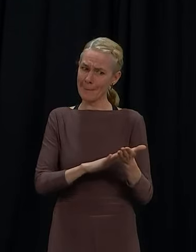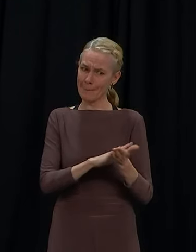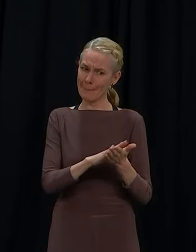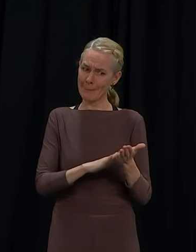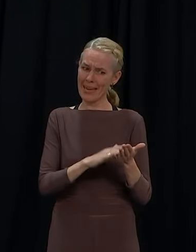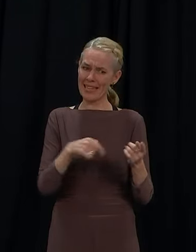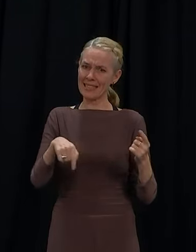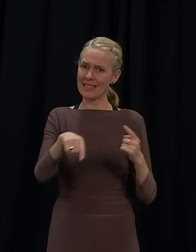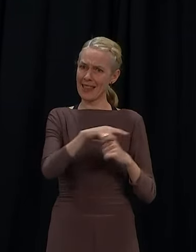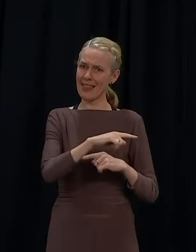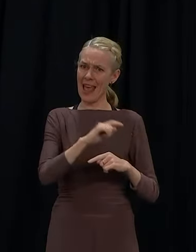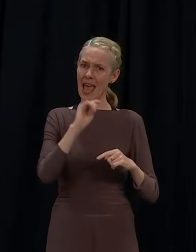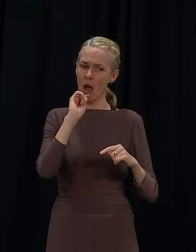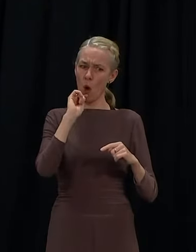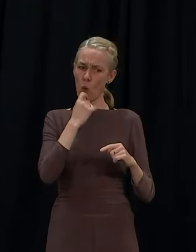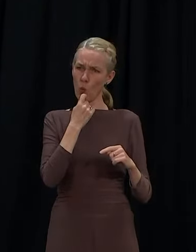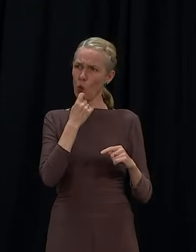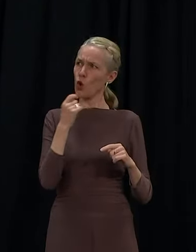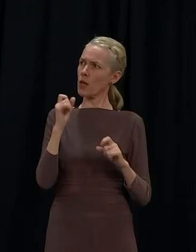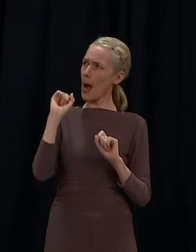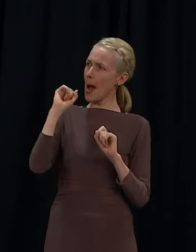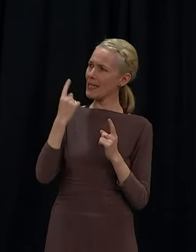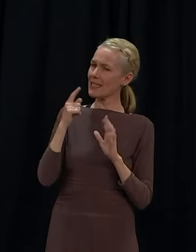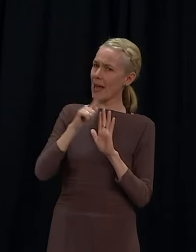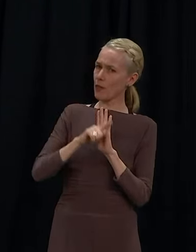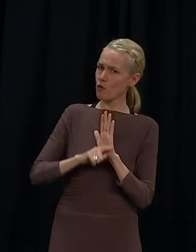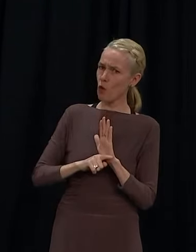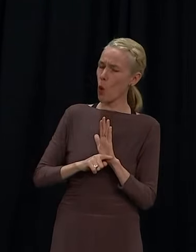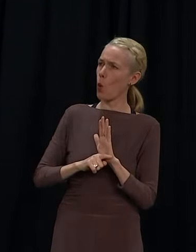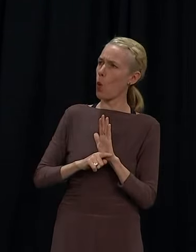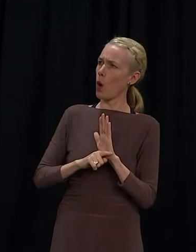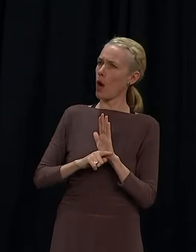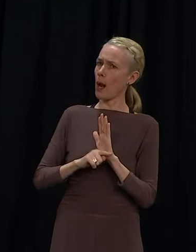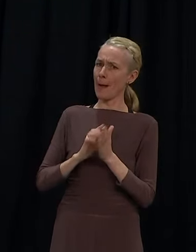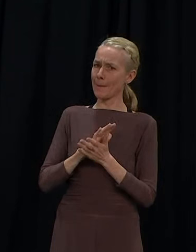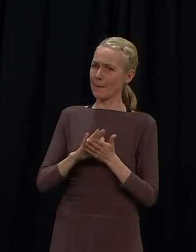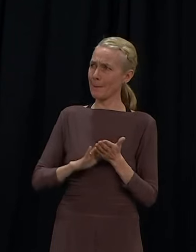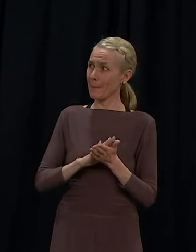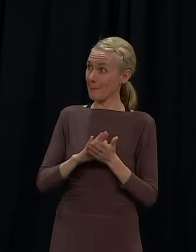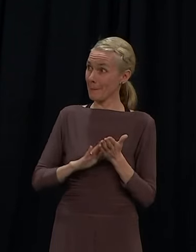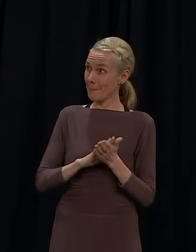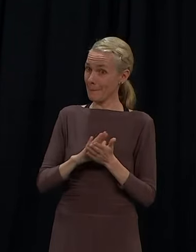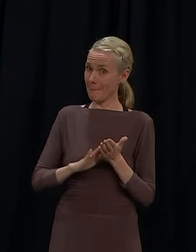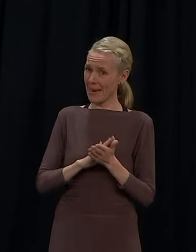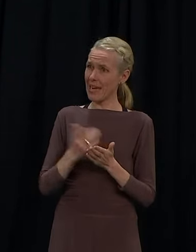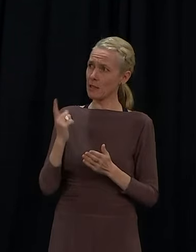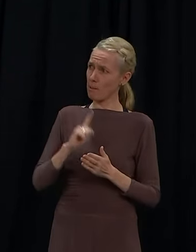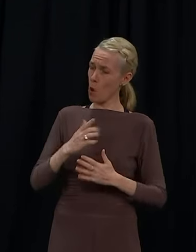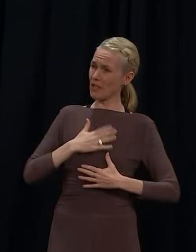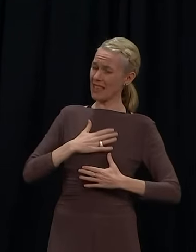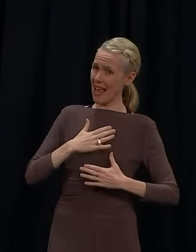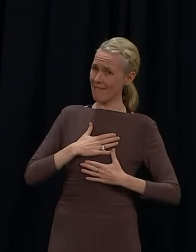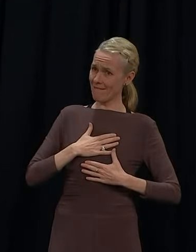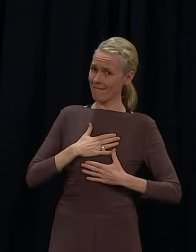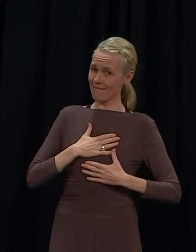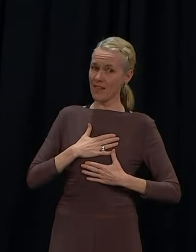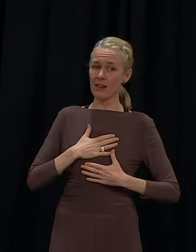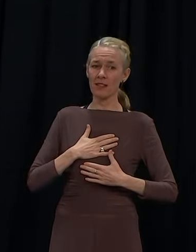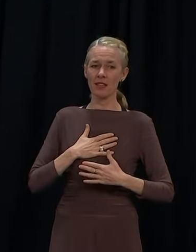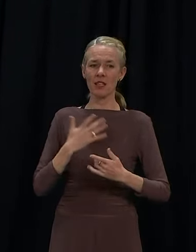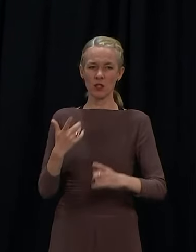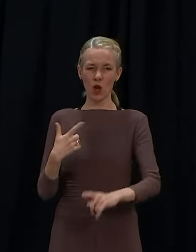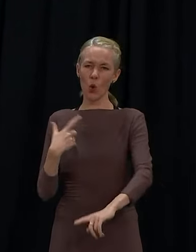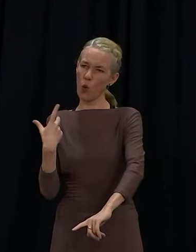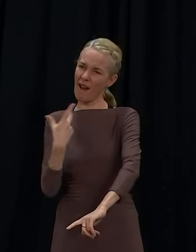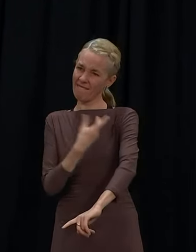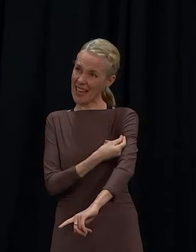very closely at our vaccine data, particularly across age groups, but also Māori and Pacific. We know that